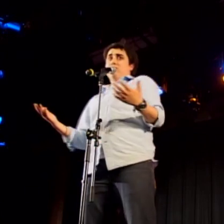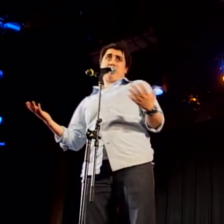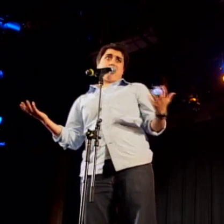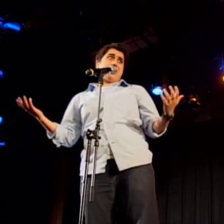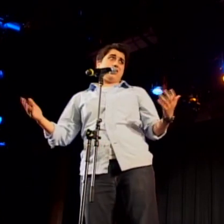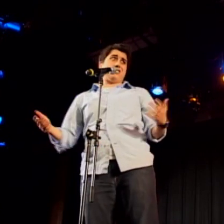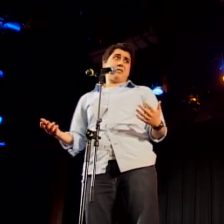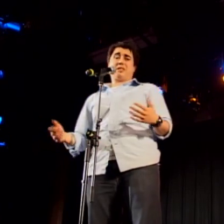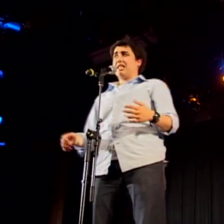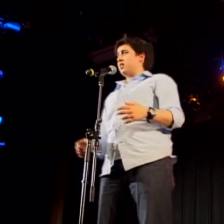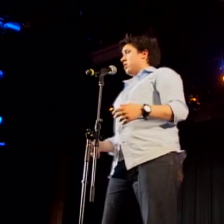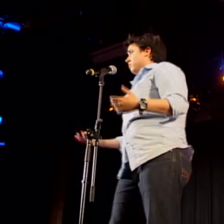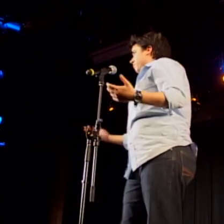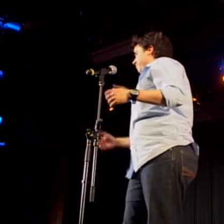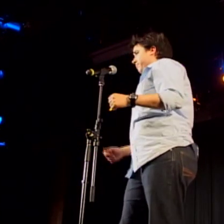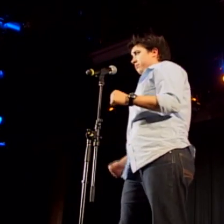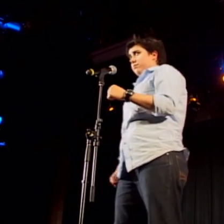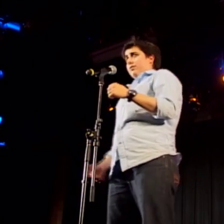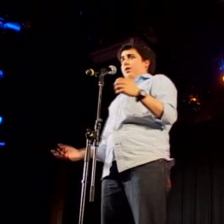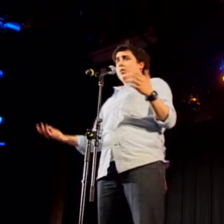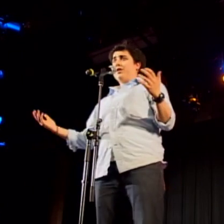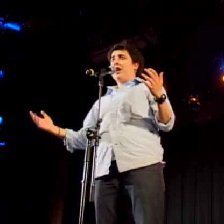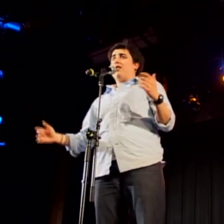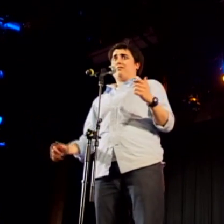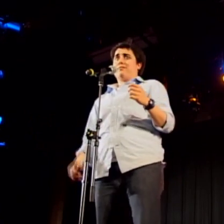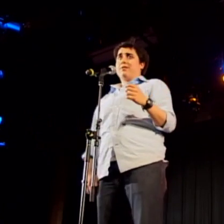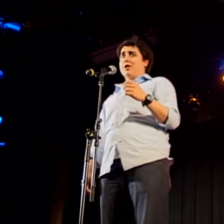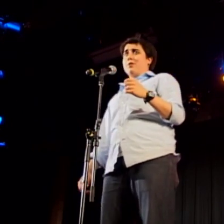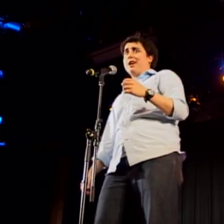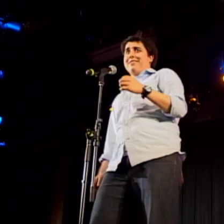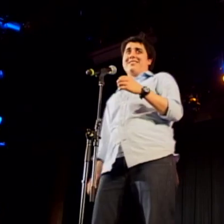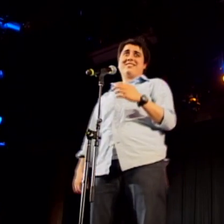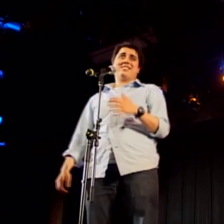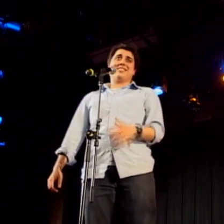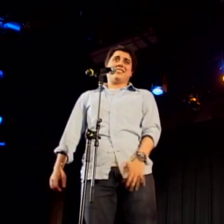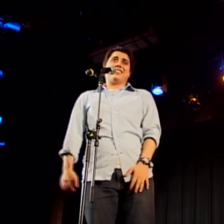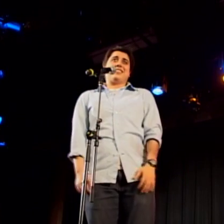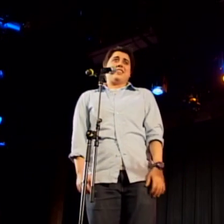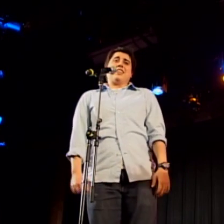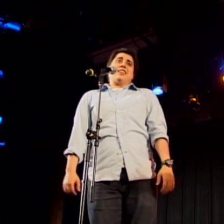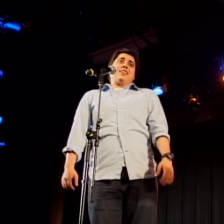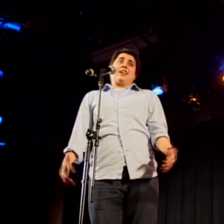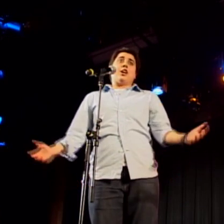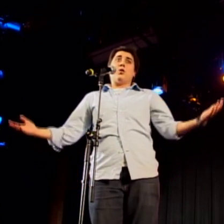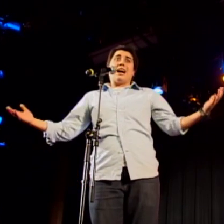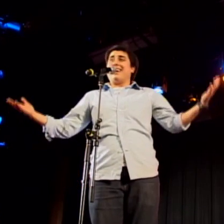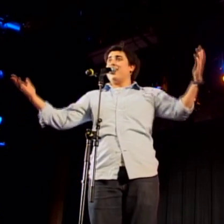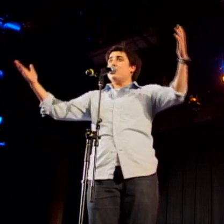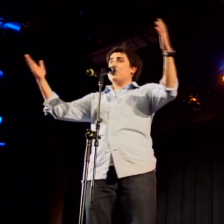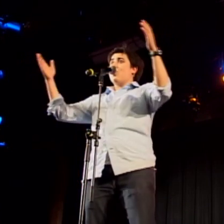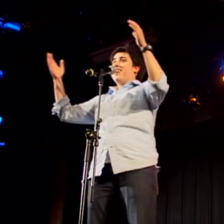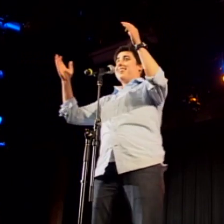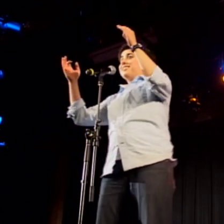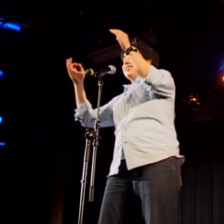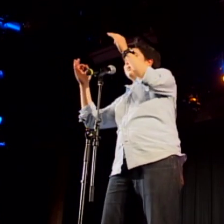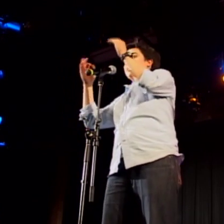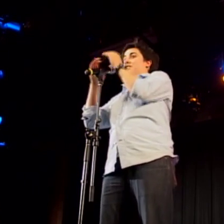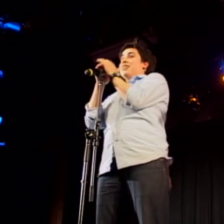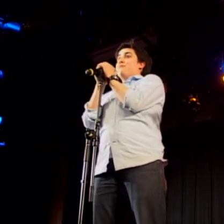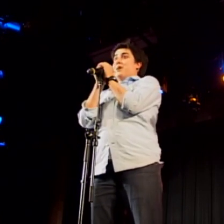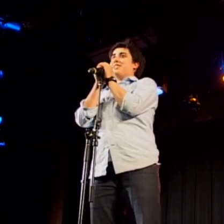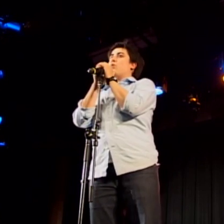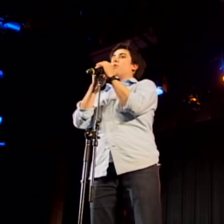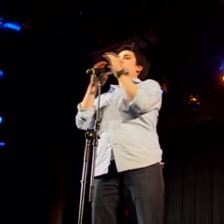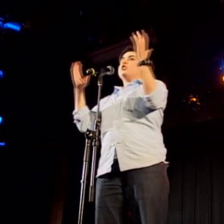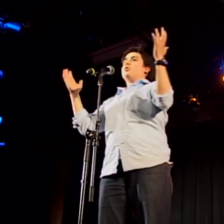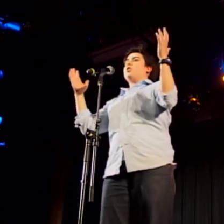what? I don't know, reparations, something like that? We don't know why. I don't know why. And also,